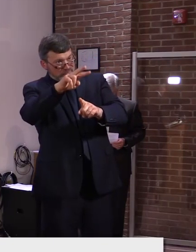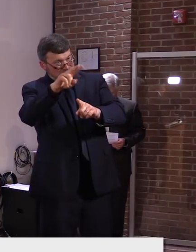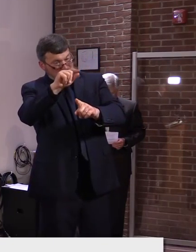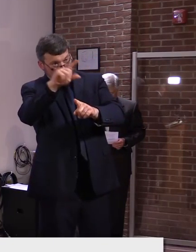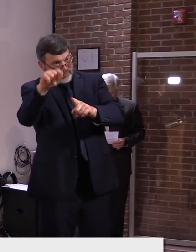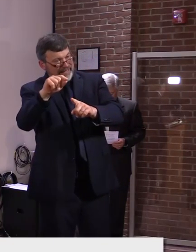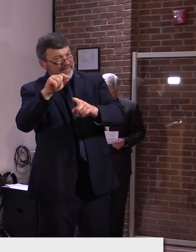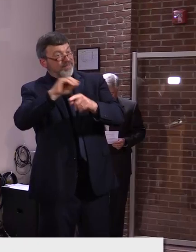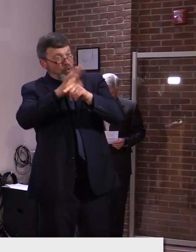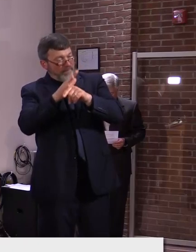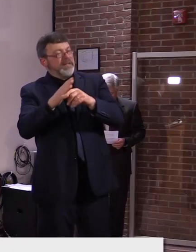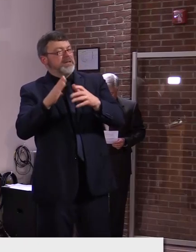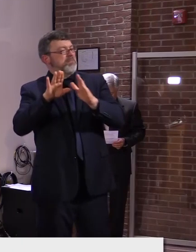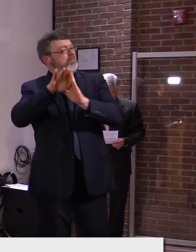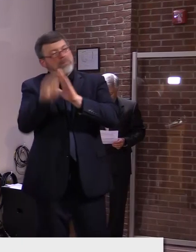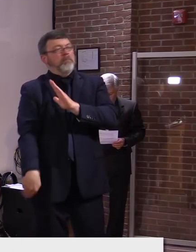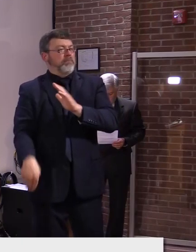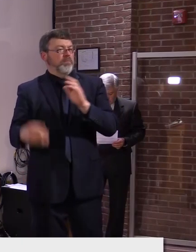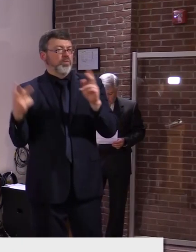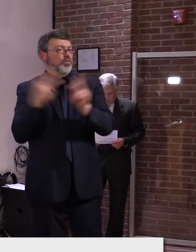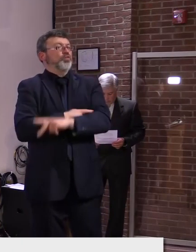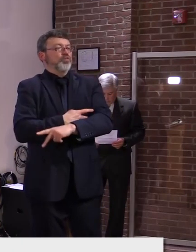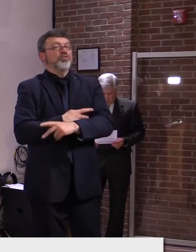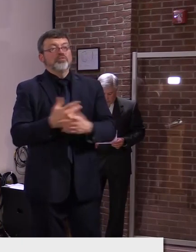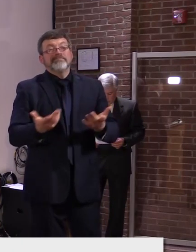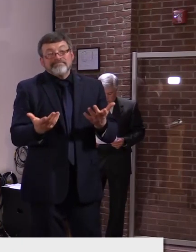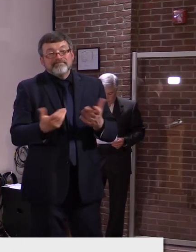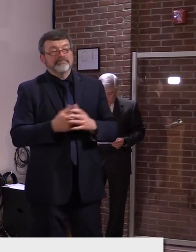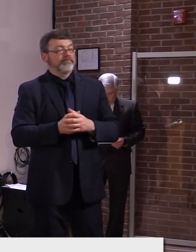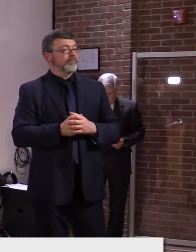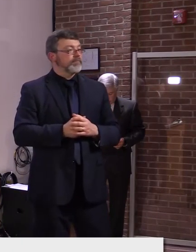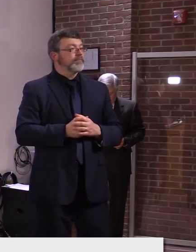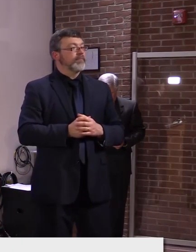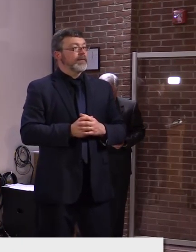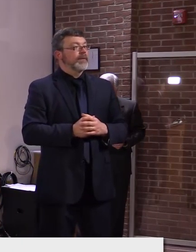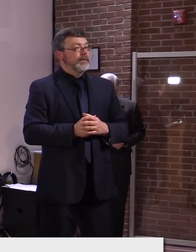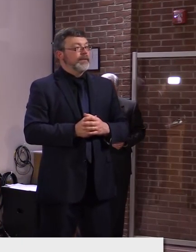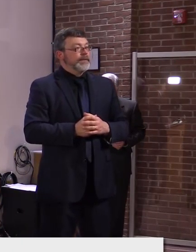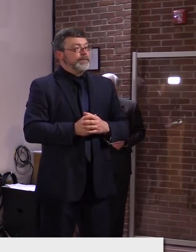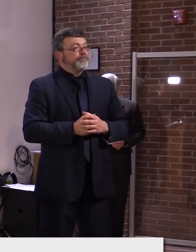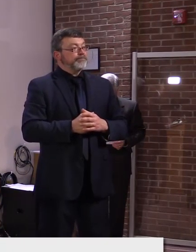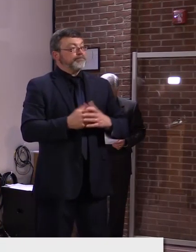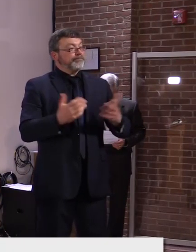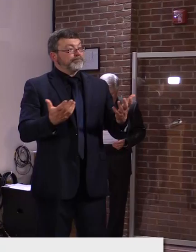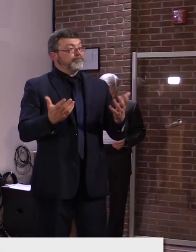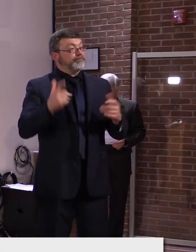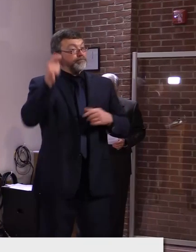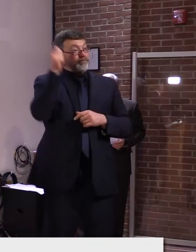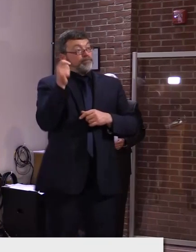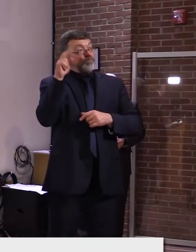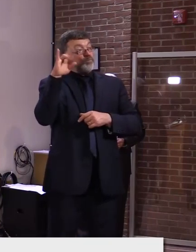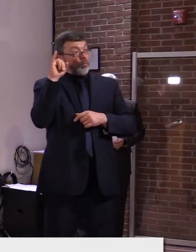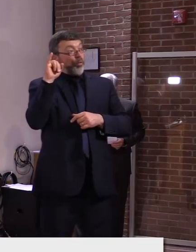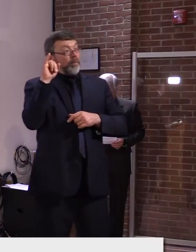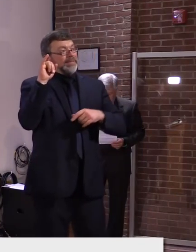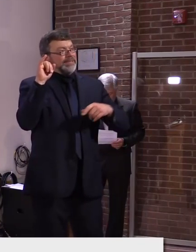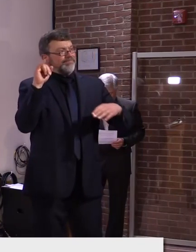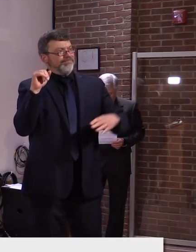are facing what we're facing today. So, again, we can't look at the unemployment numbers. We need to look at the employment numbers, the